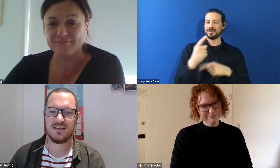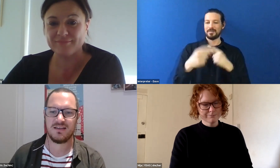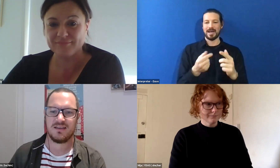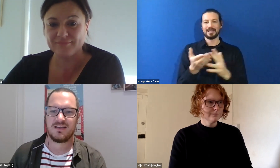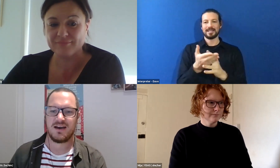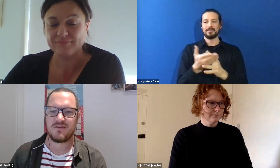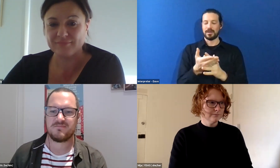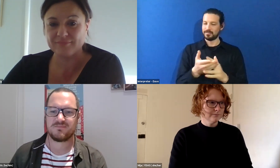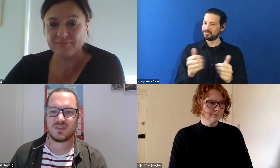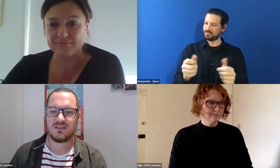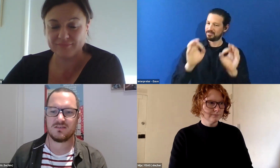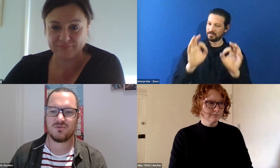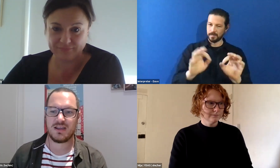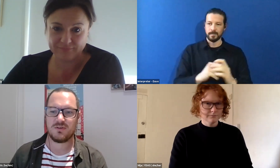that.